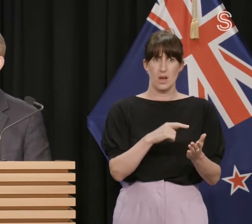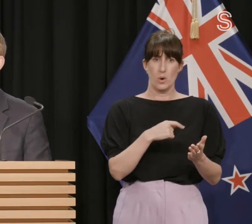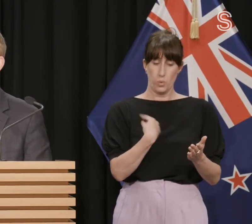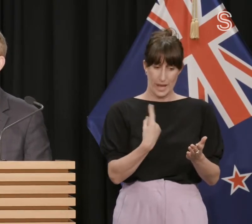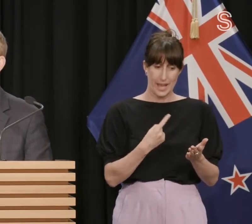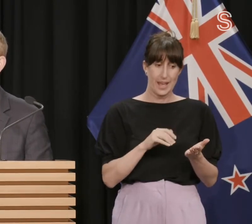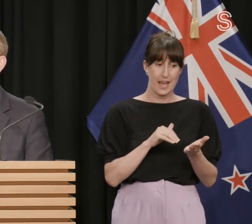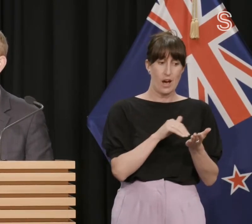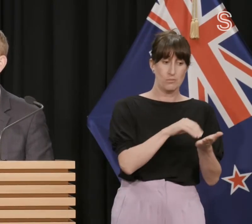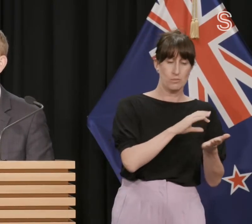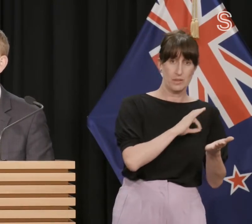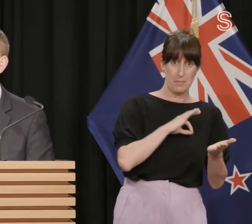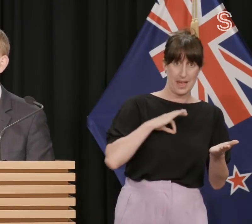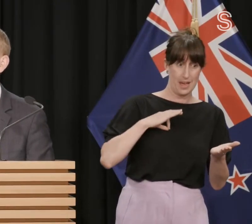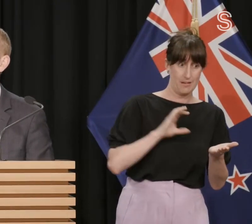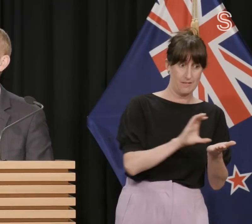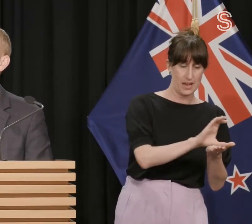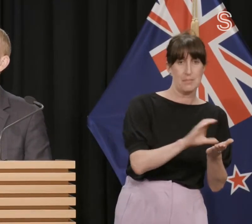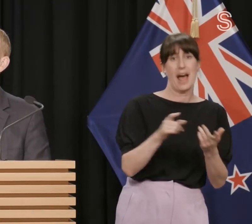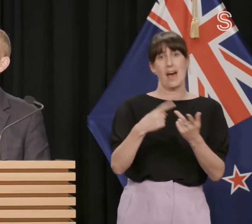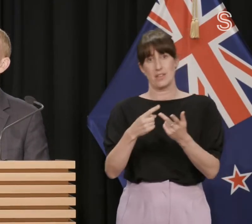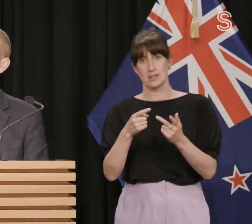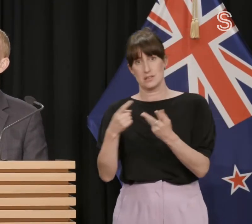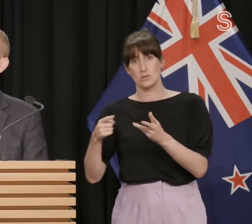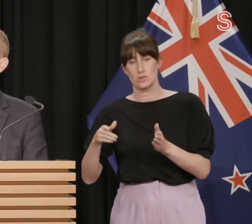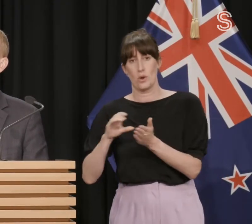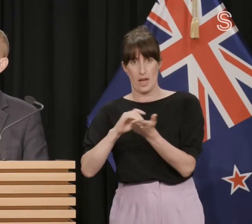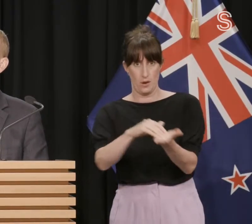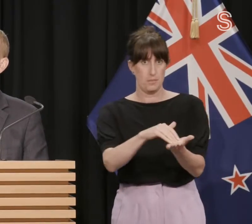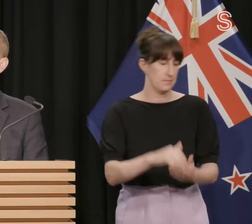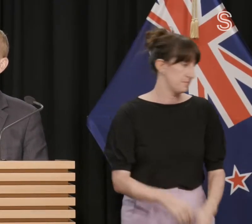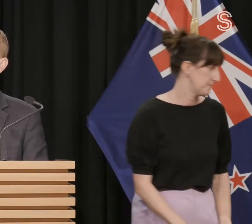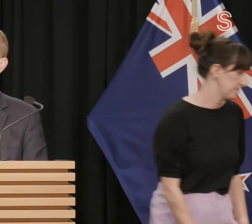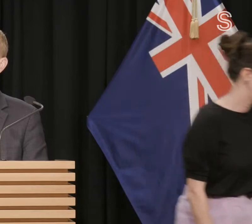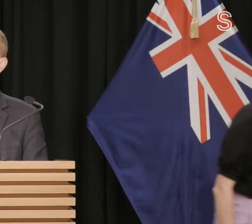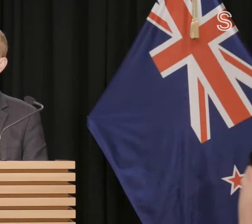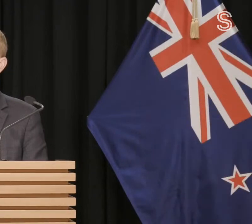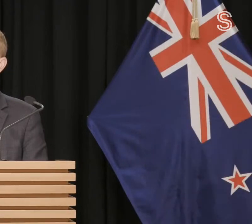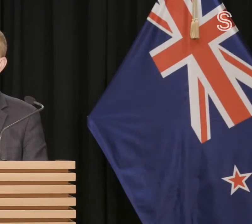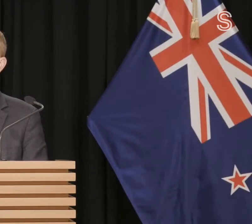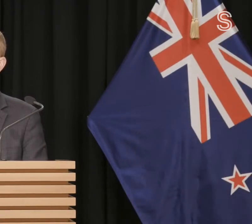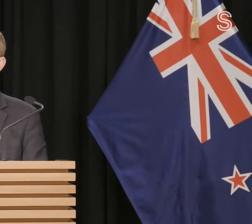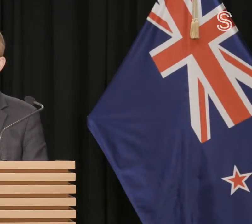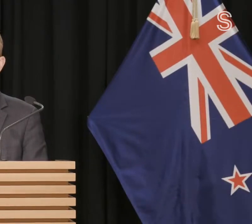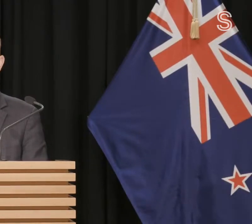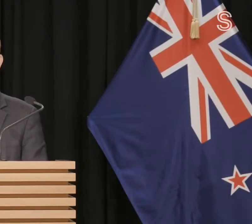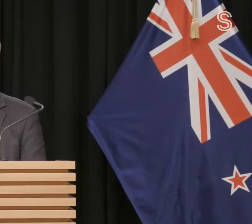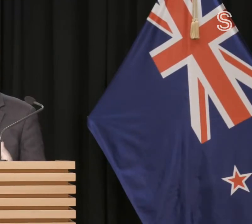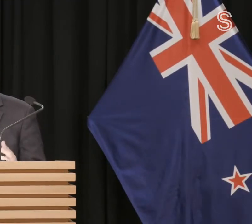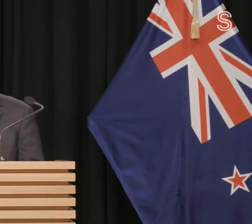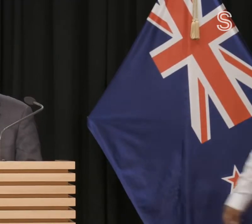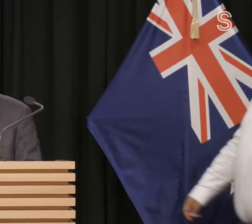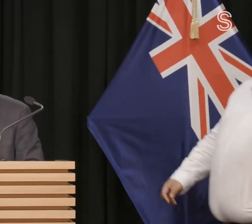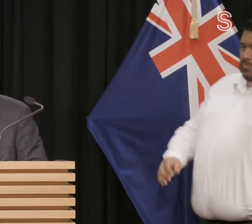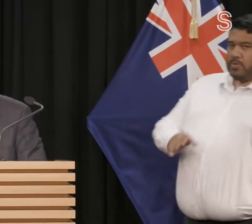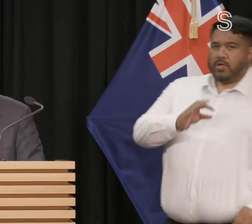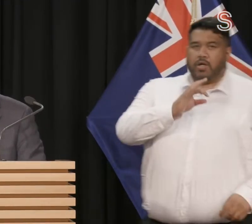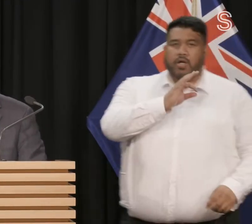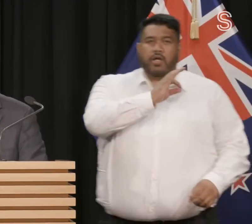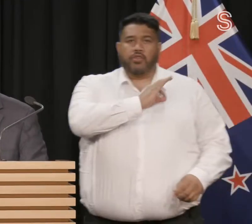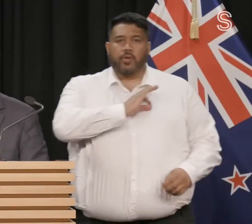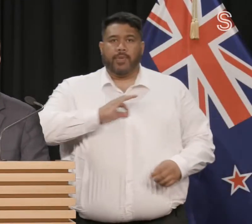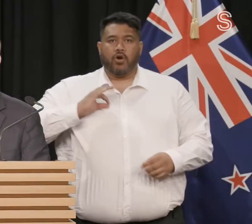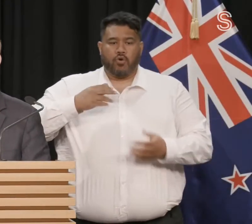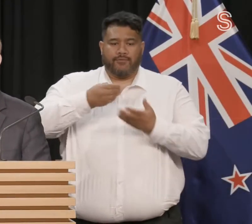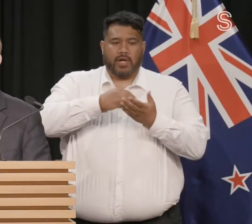funds, though. There are others who contribute to those as well. So you're confident all of that will be used up pretty smartly? Well, look, it's one of the things that we'll